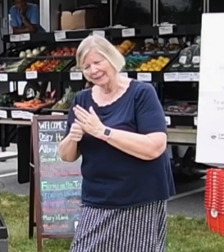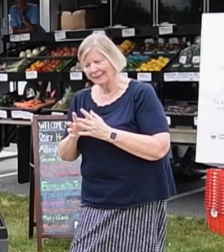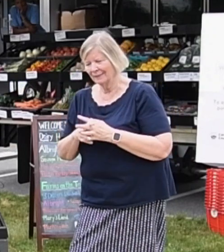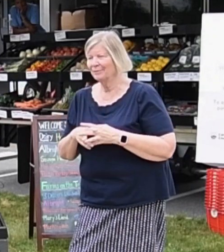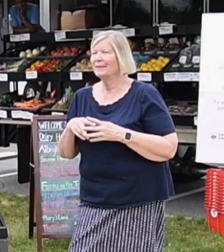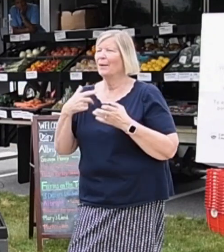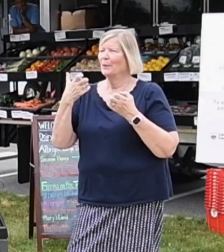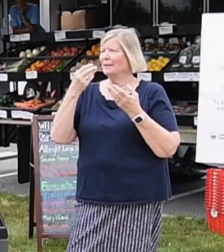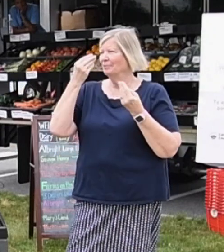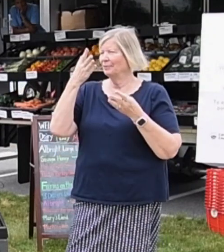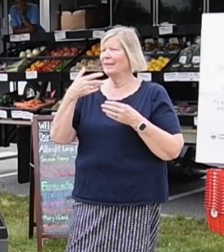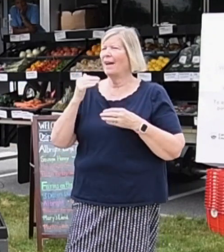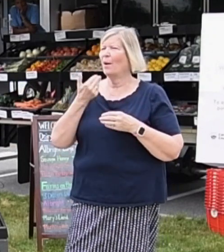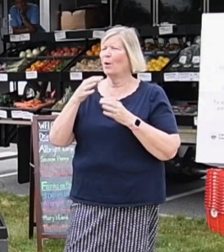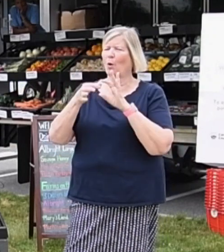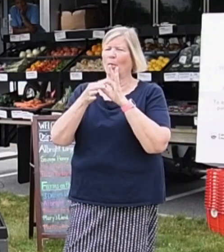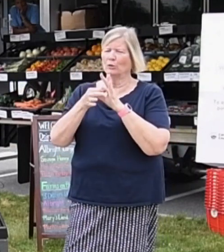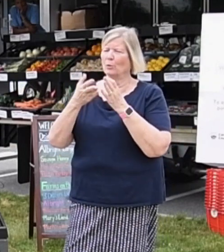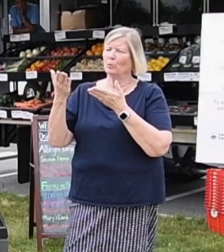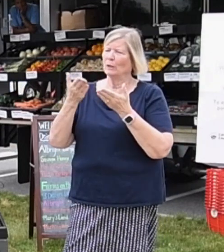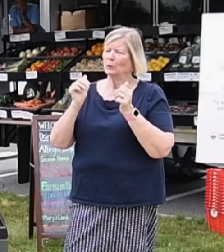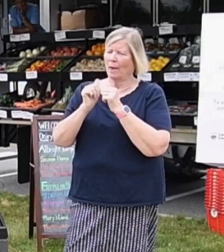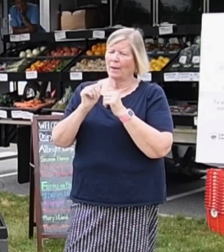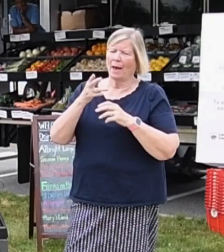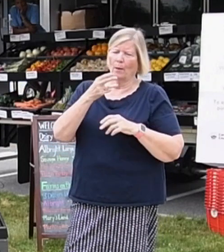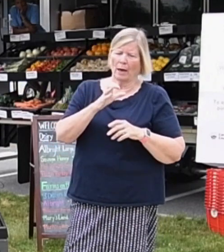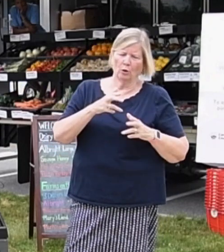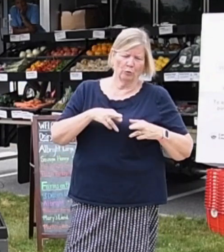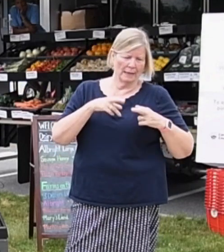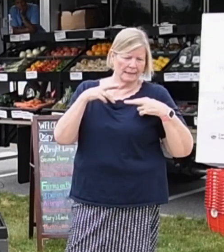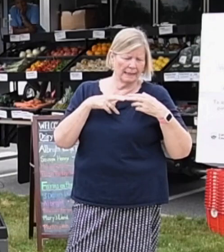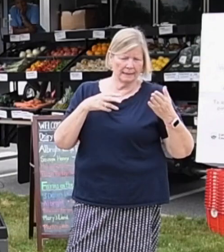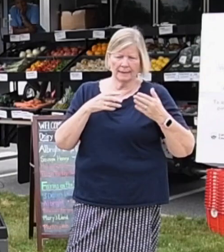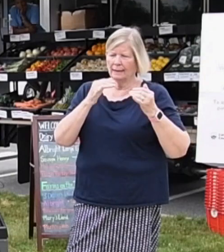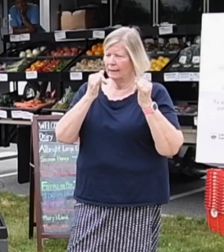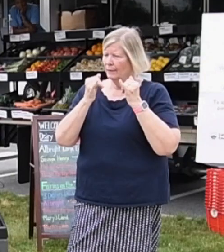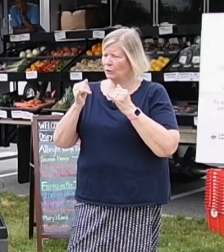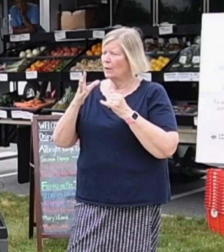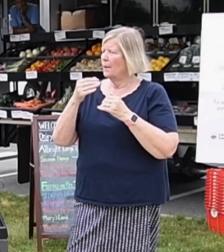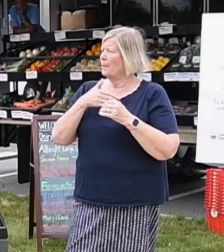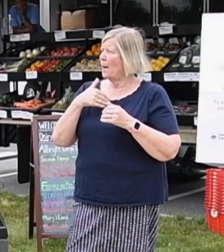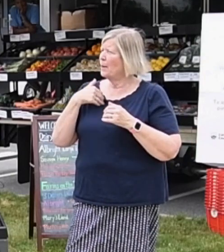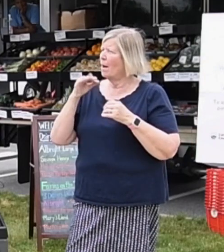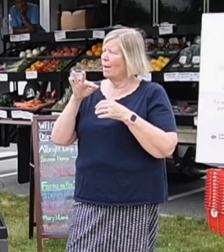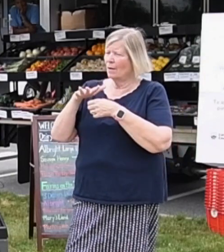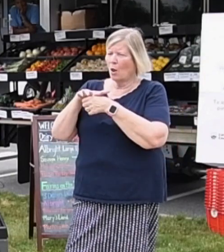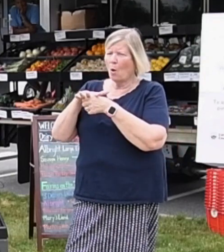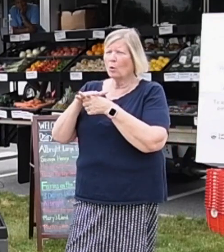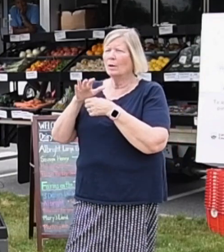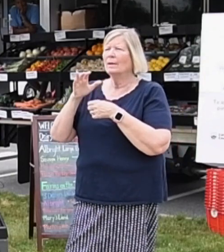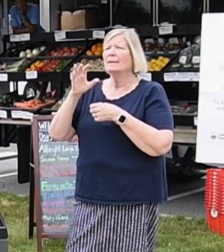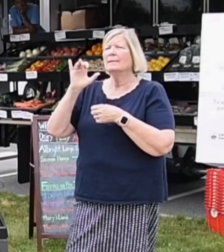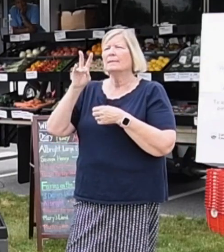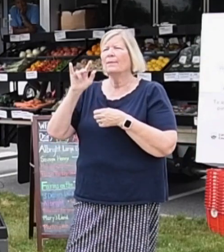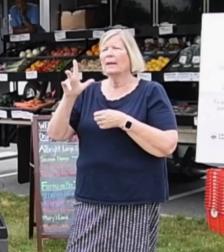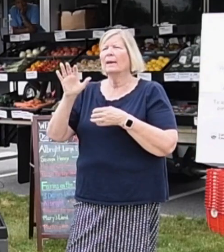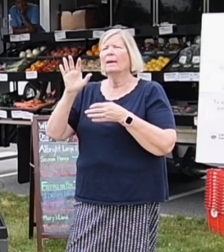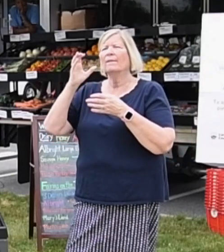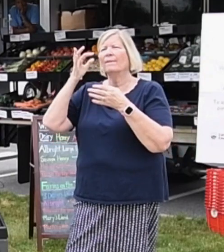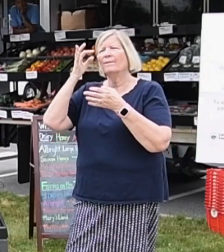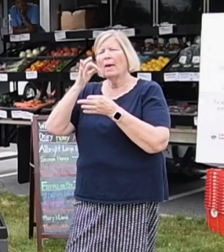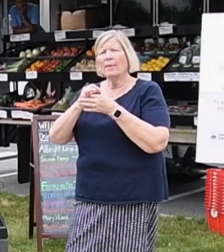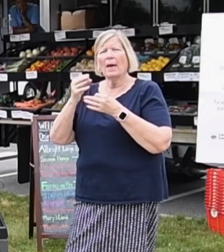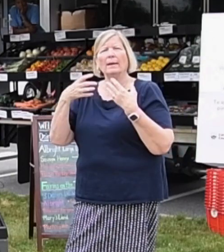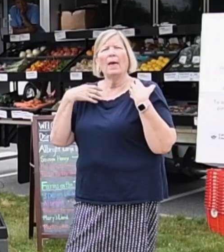let me just say this. Our coalition brings together Howard County residents, individuals, and members of local civic faith and health